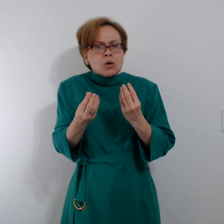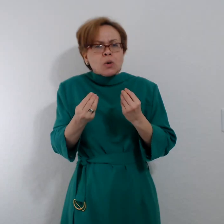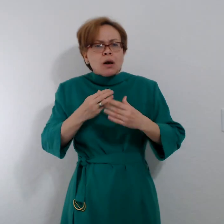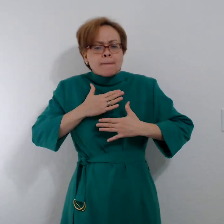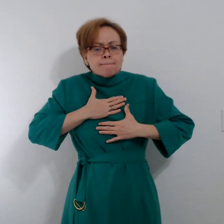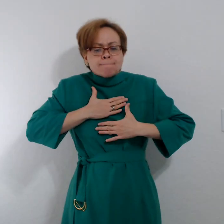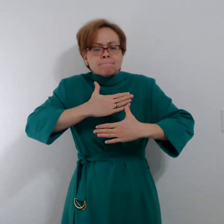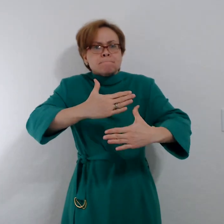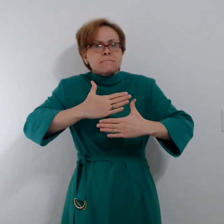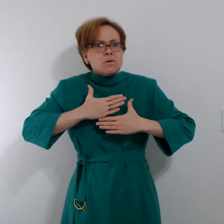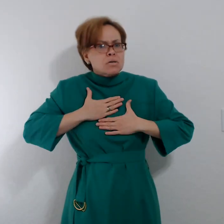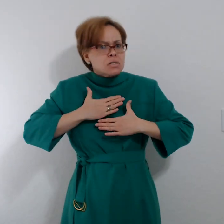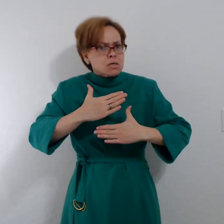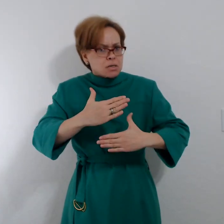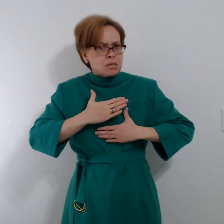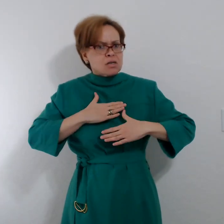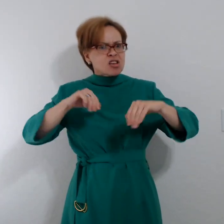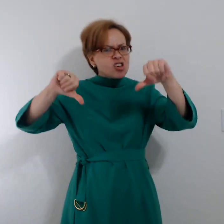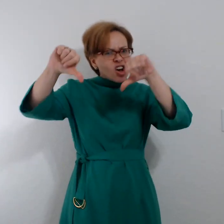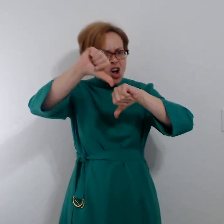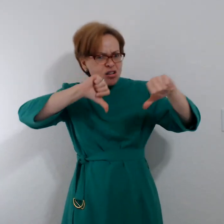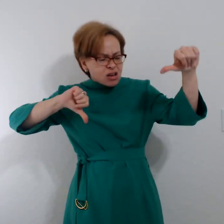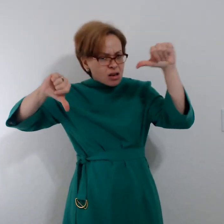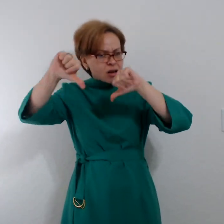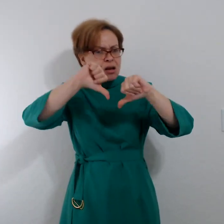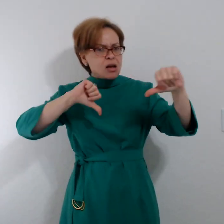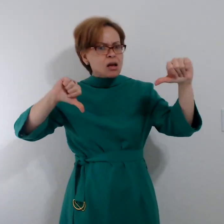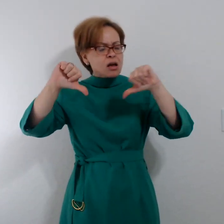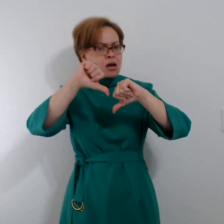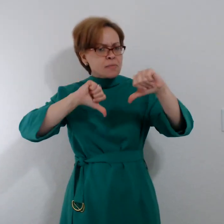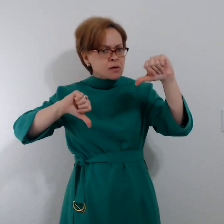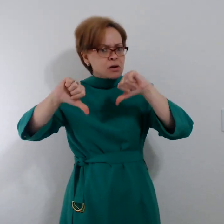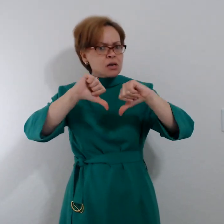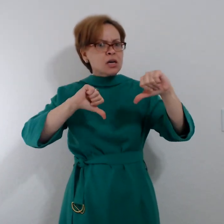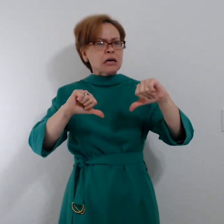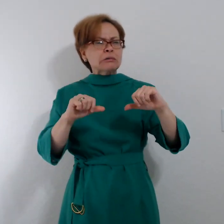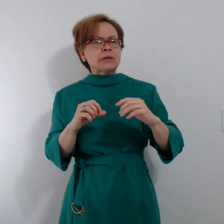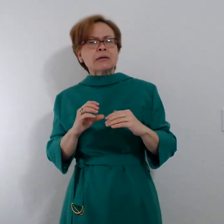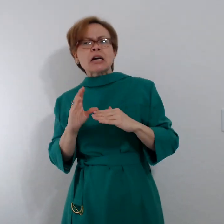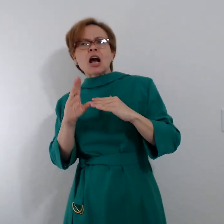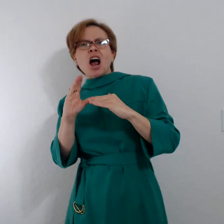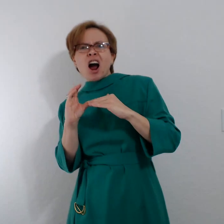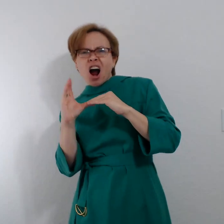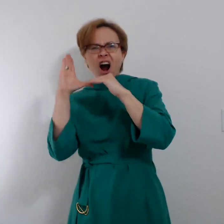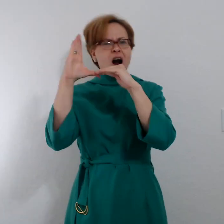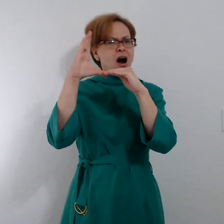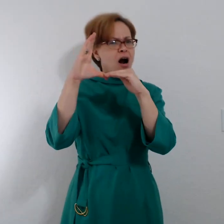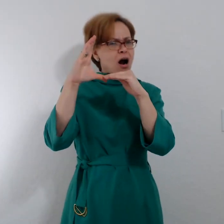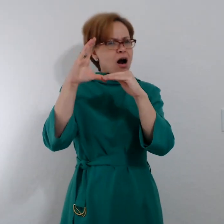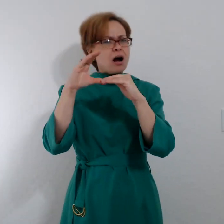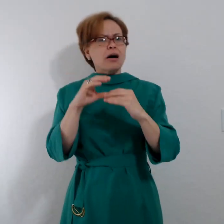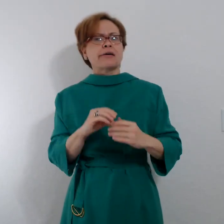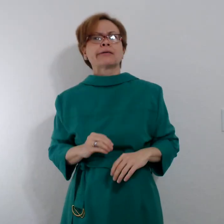called perfluorine, and it's so high in oxygen levels that in theory you could breathe